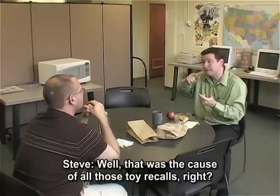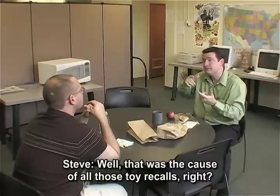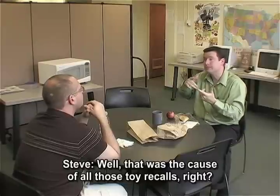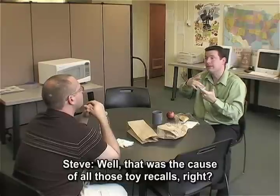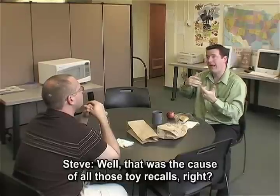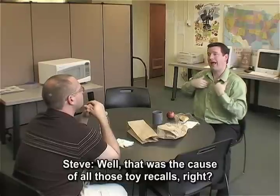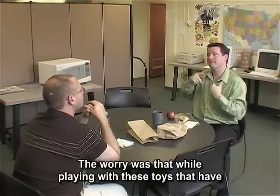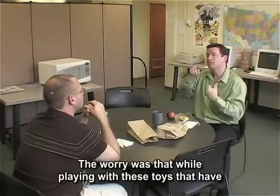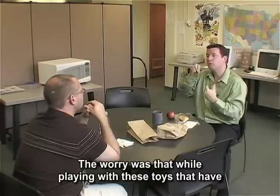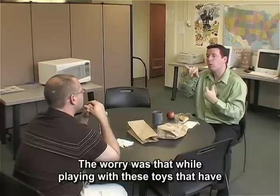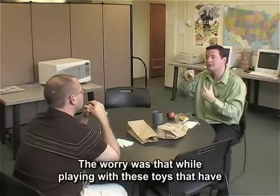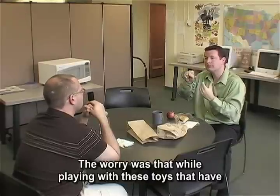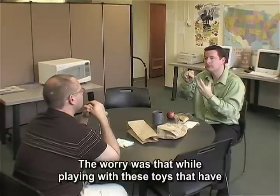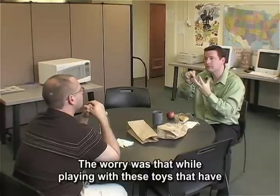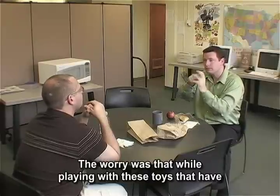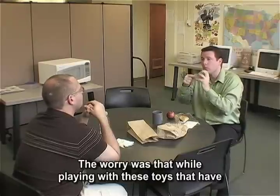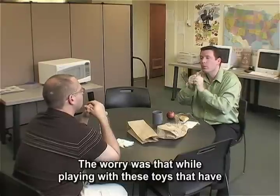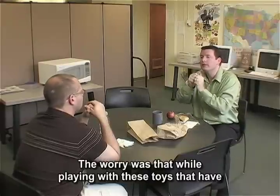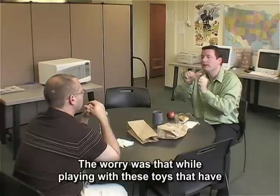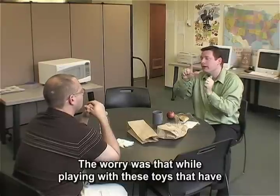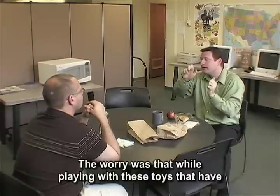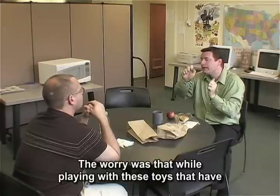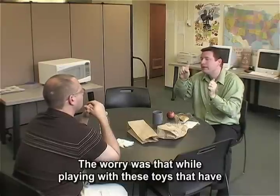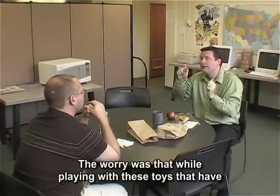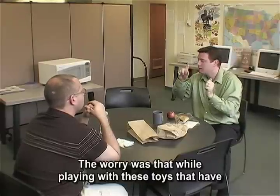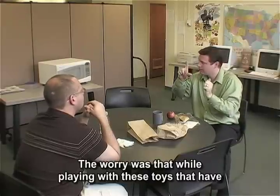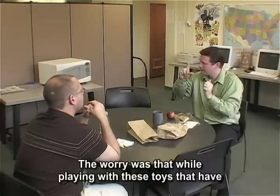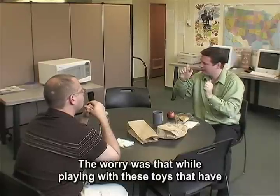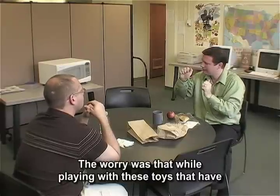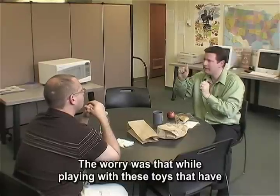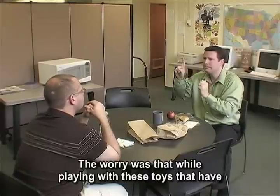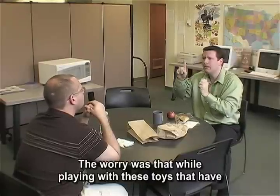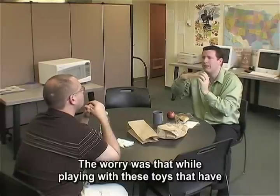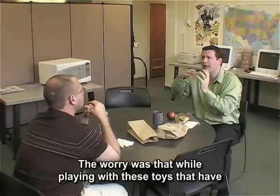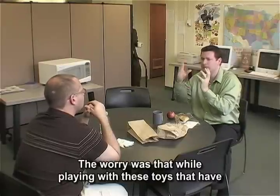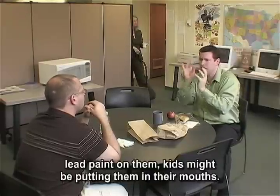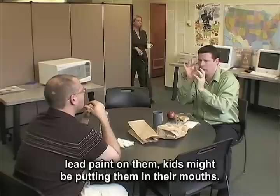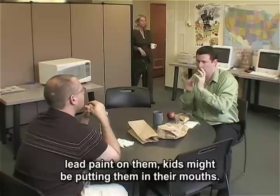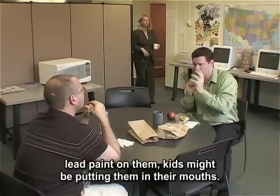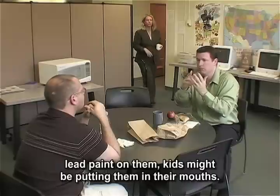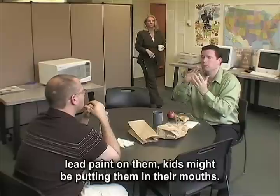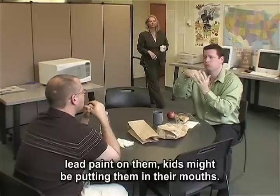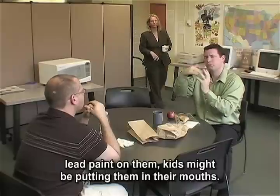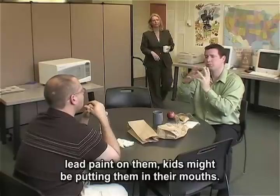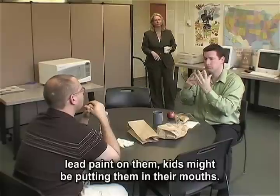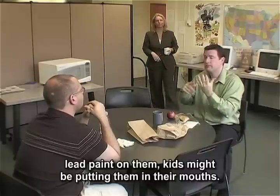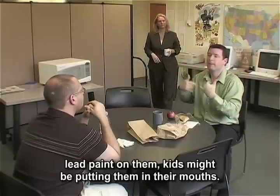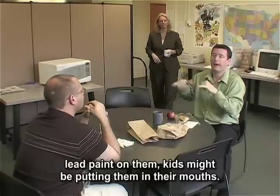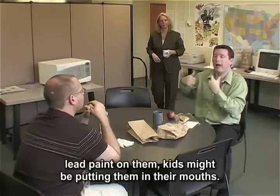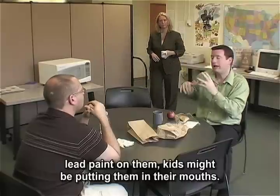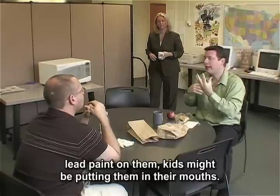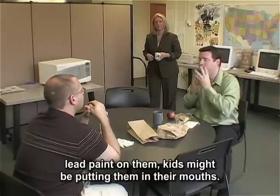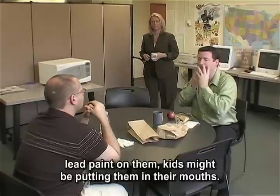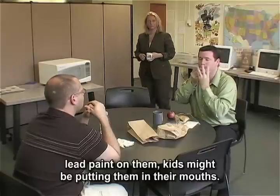The worry was that while playing with these toys that have lead paint on them, kids might be putting them in their mouths.